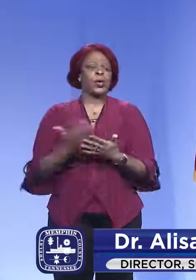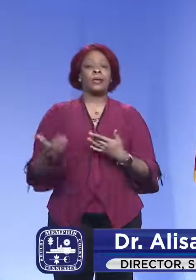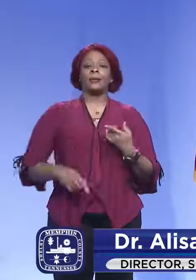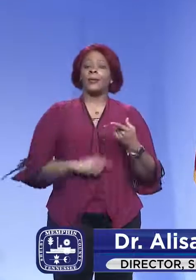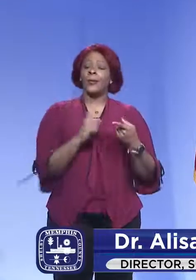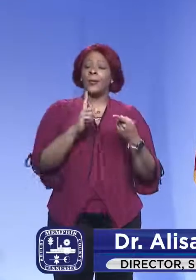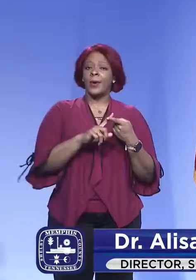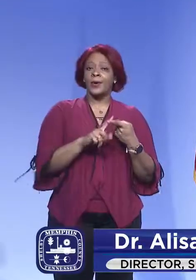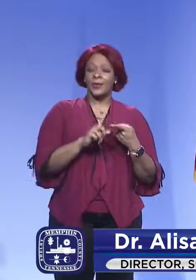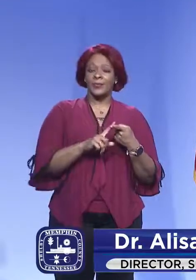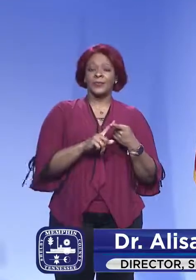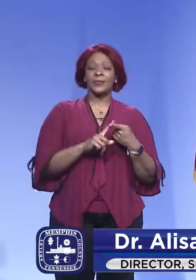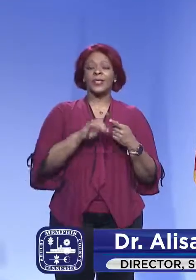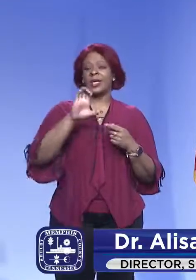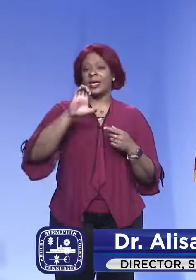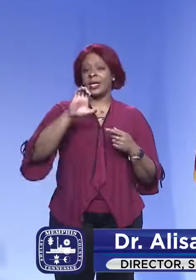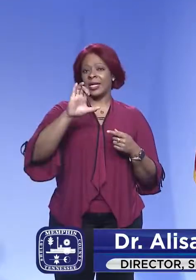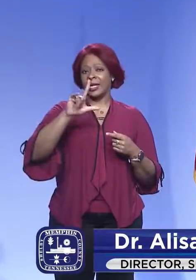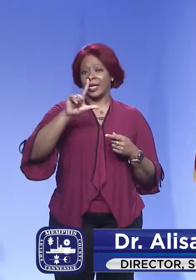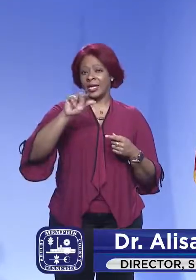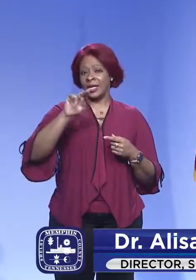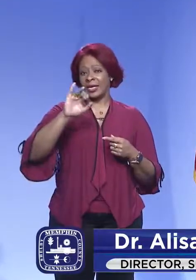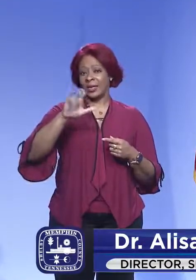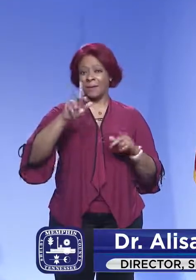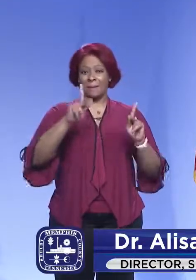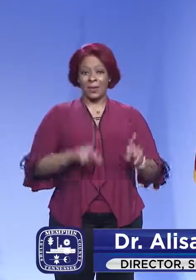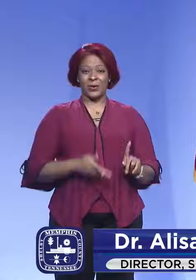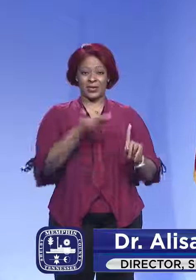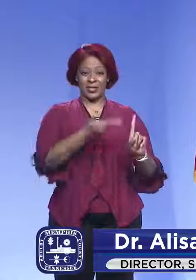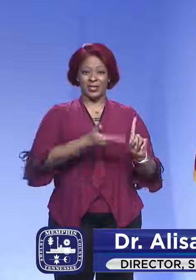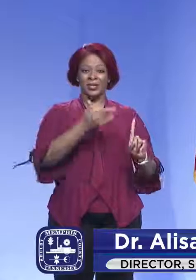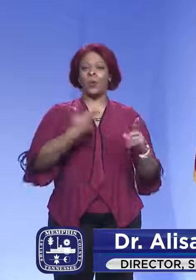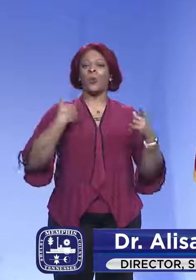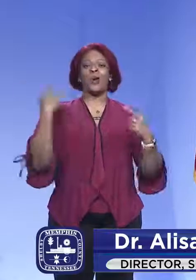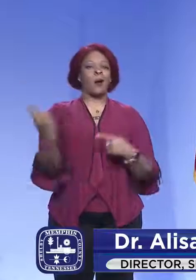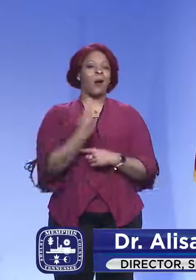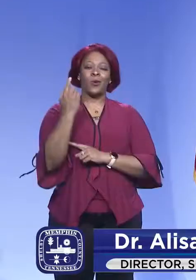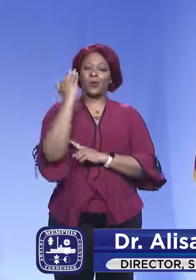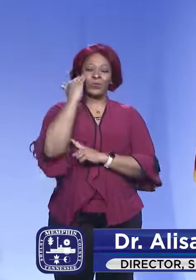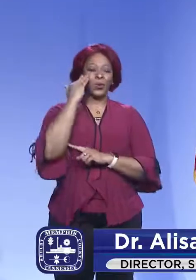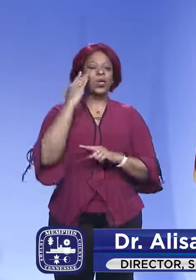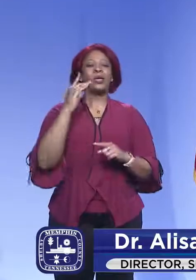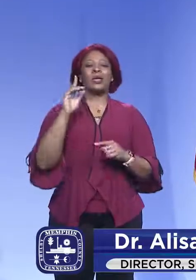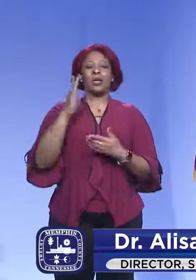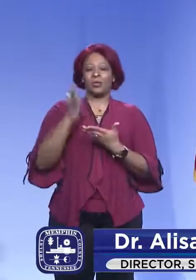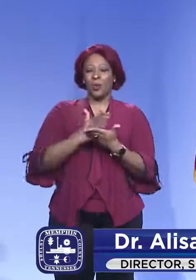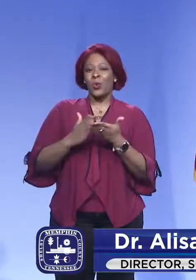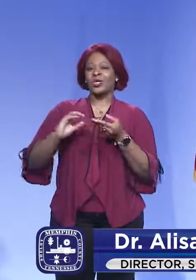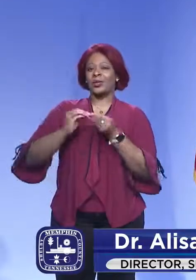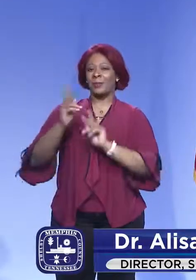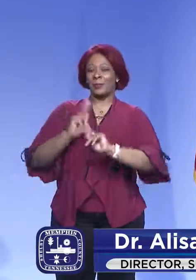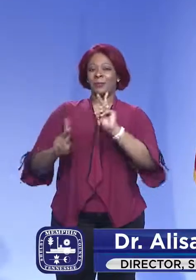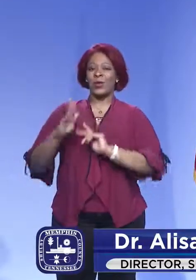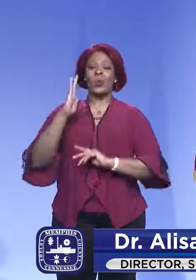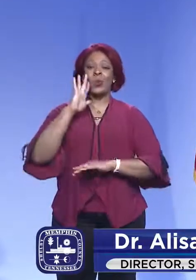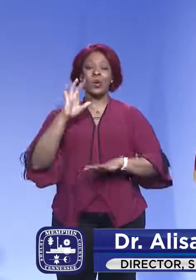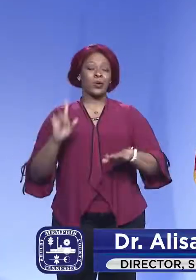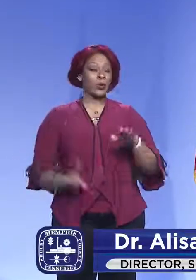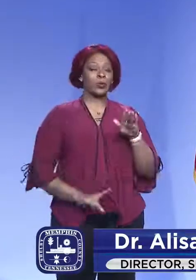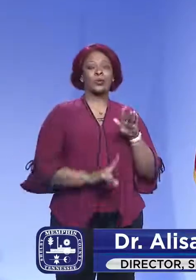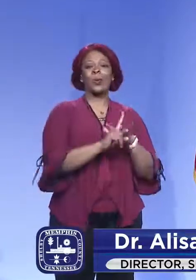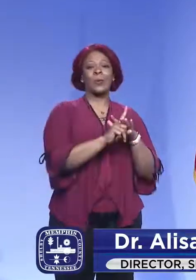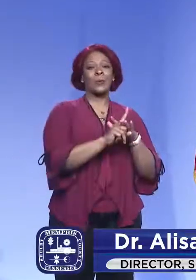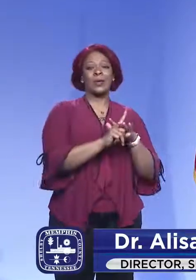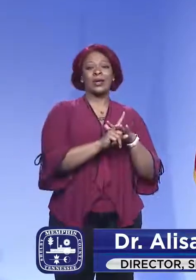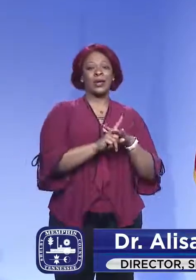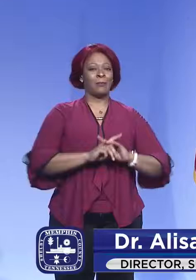One, as a clinical person, we always know that there's a proportion of individuals who will show up